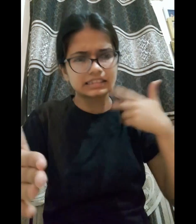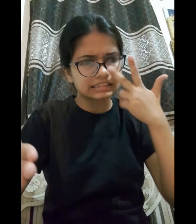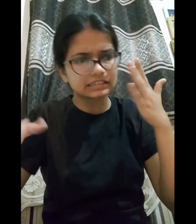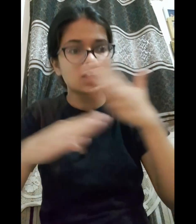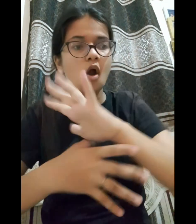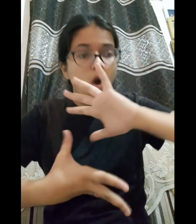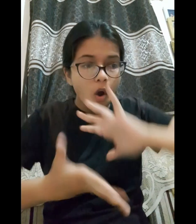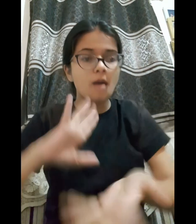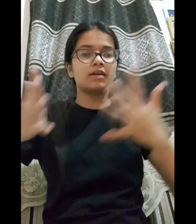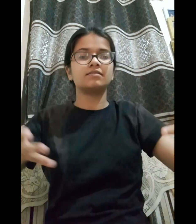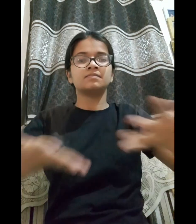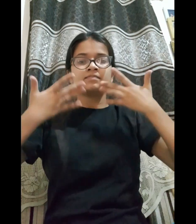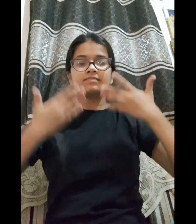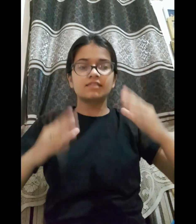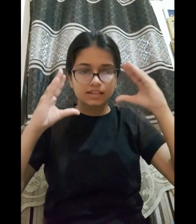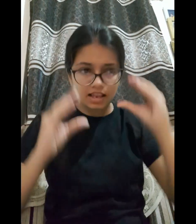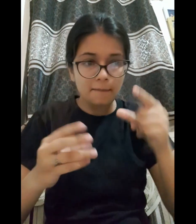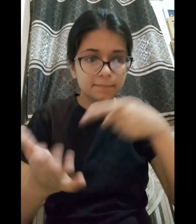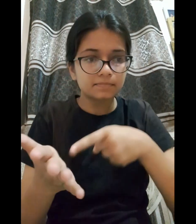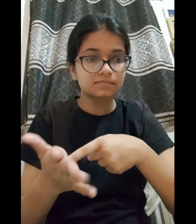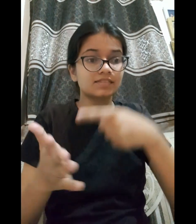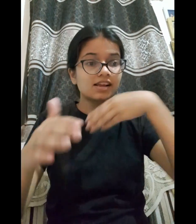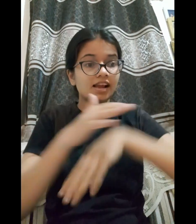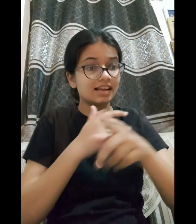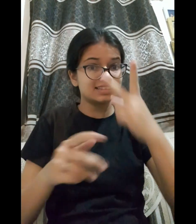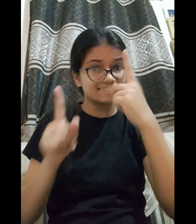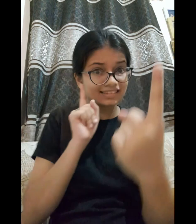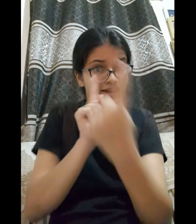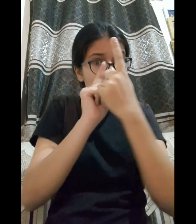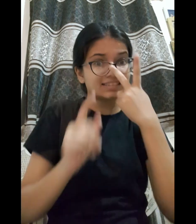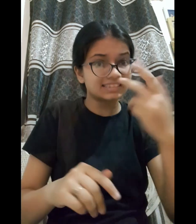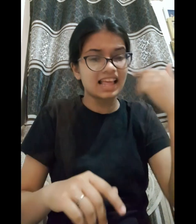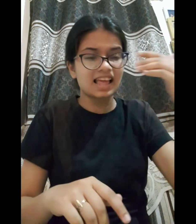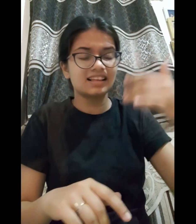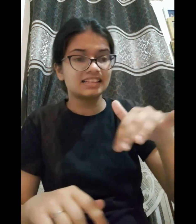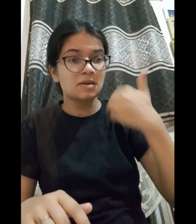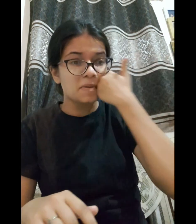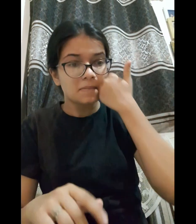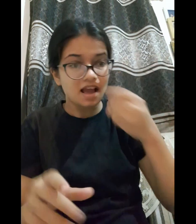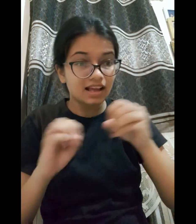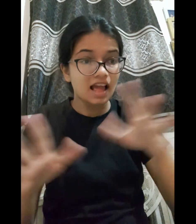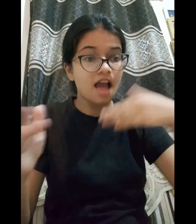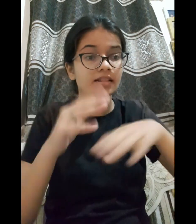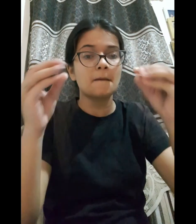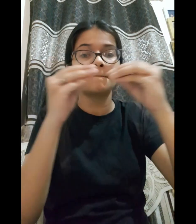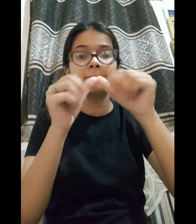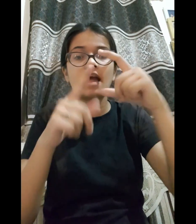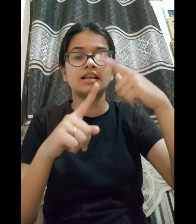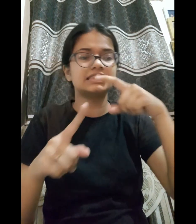pneumonia. This time it is bacterial pneumonia. So this phase of infection is a bacterial infection which needs to be covered